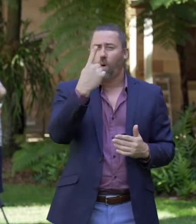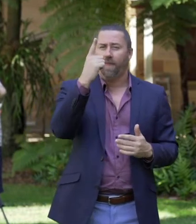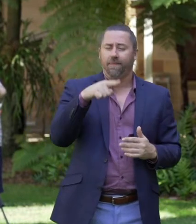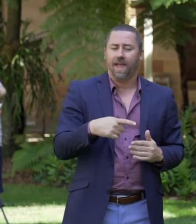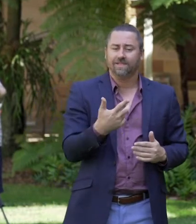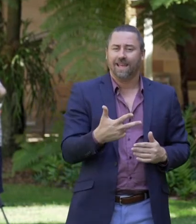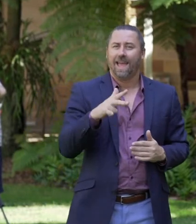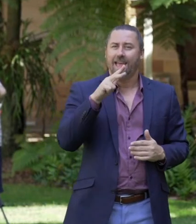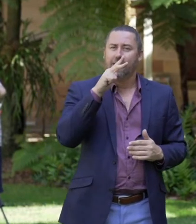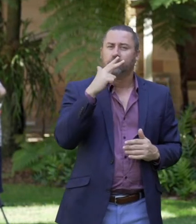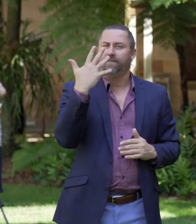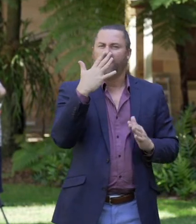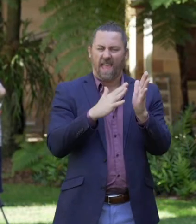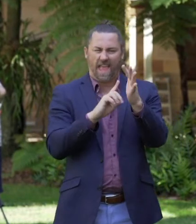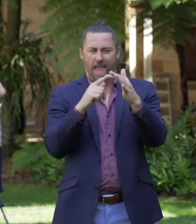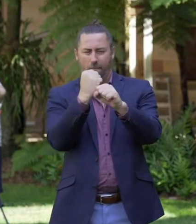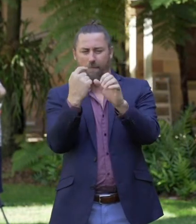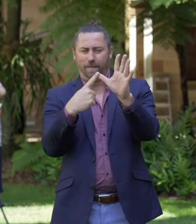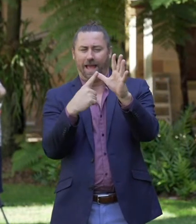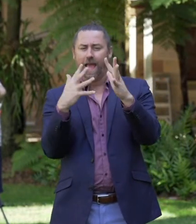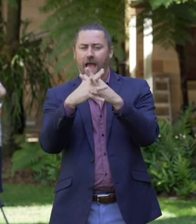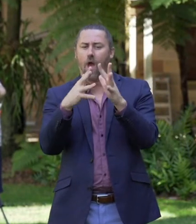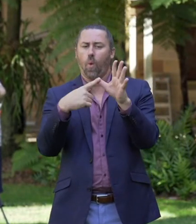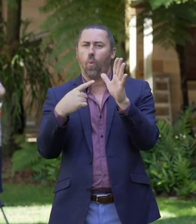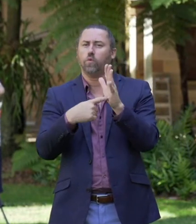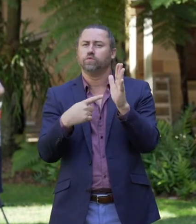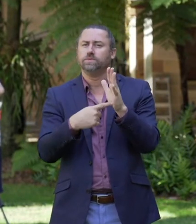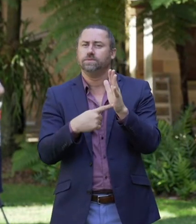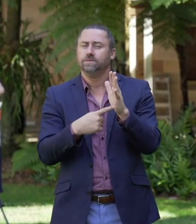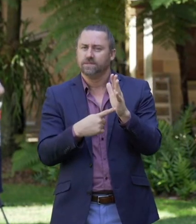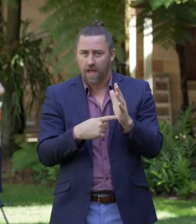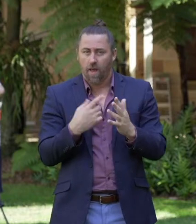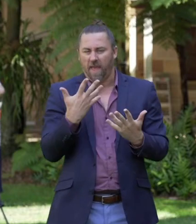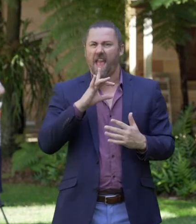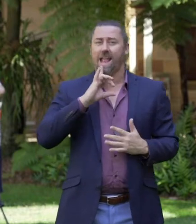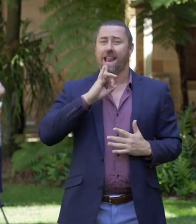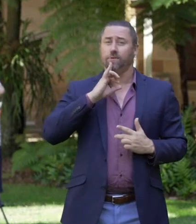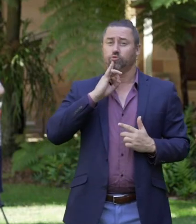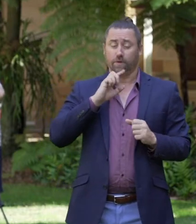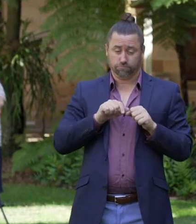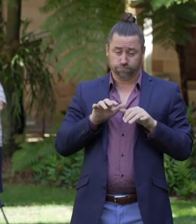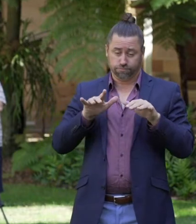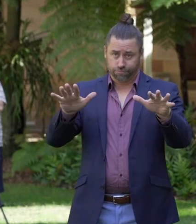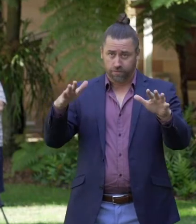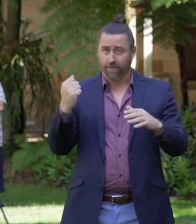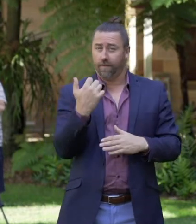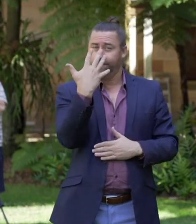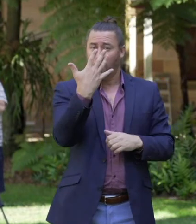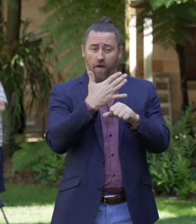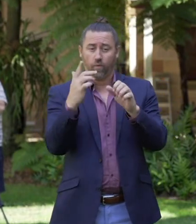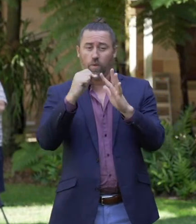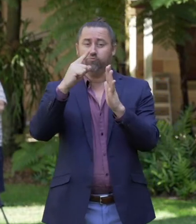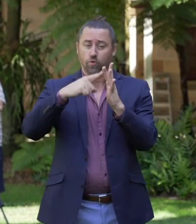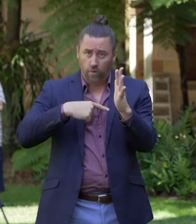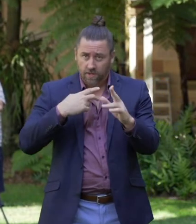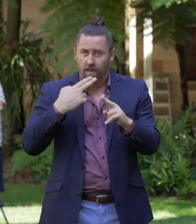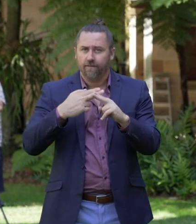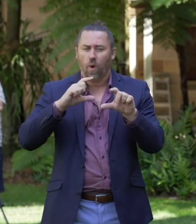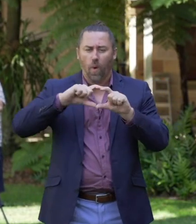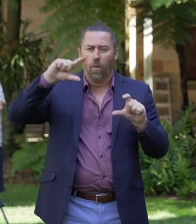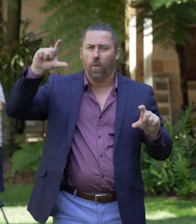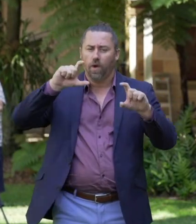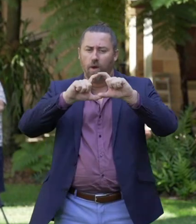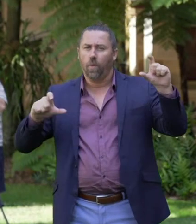1,815 megawatts of new wind across five projects in Queensland, 872 megawatts of